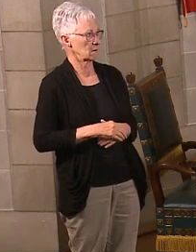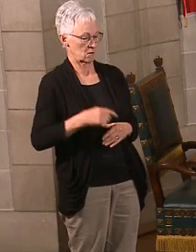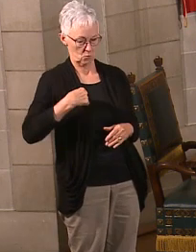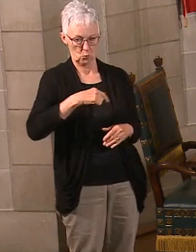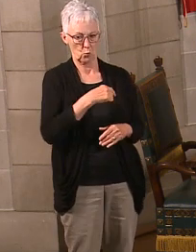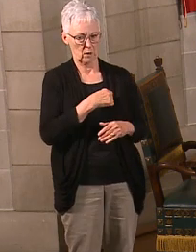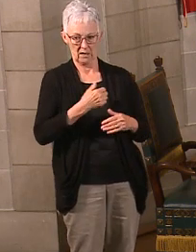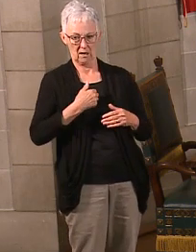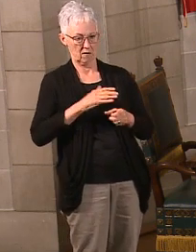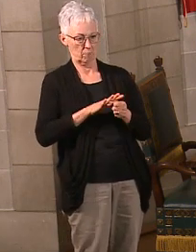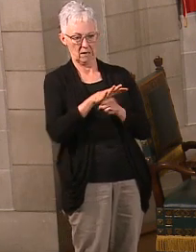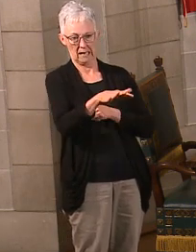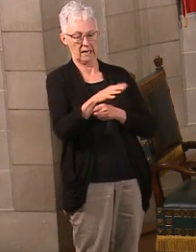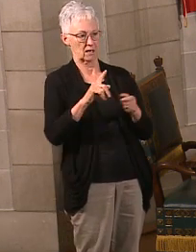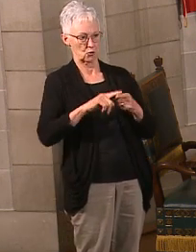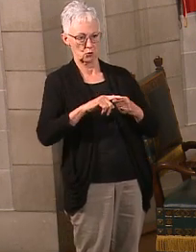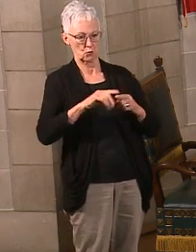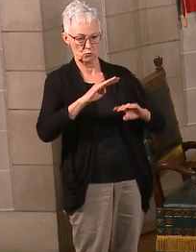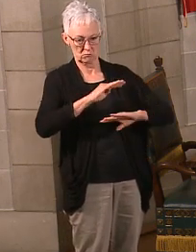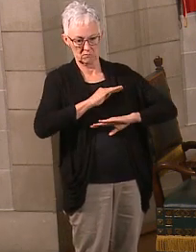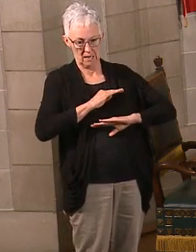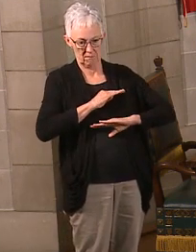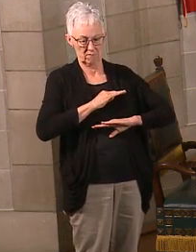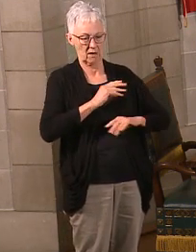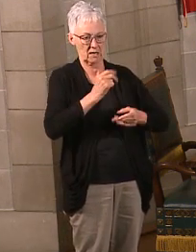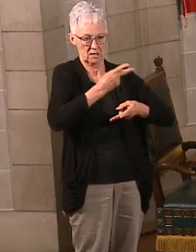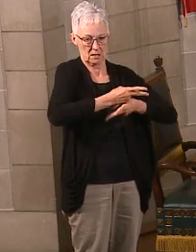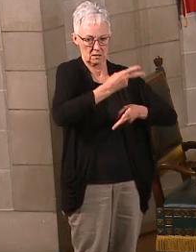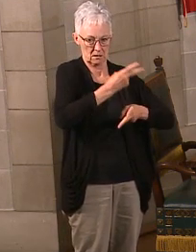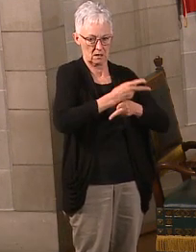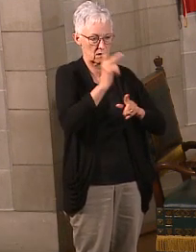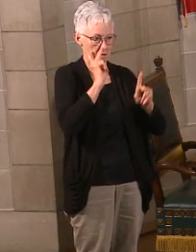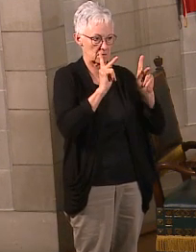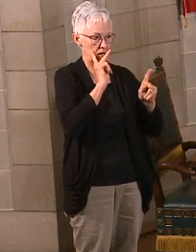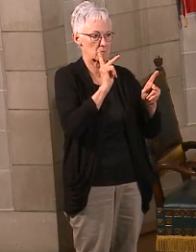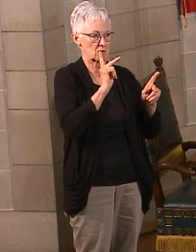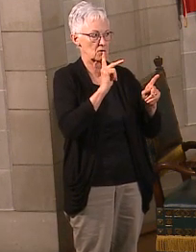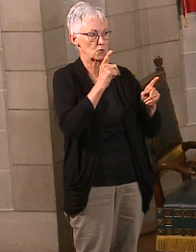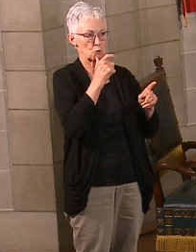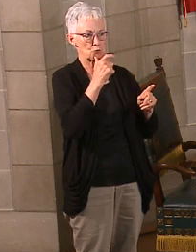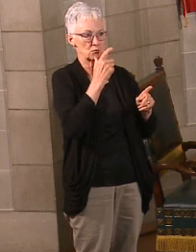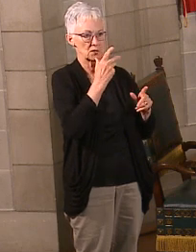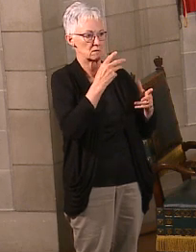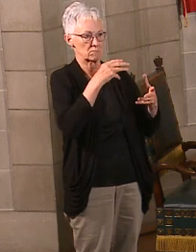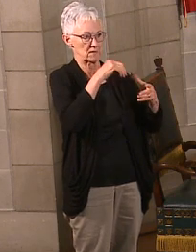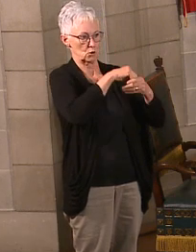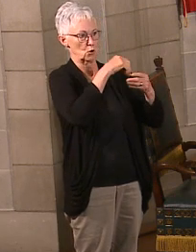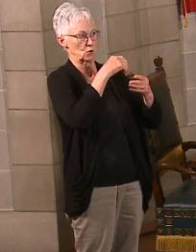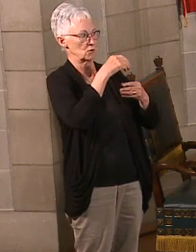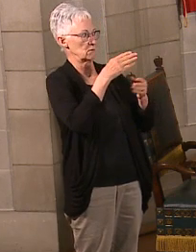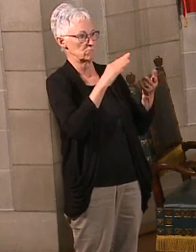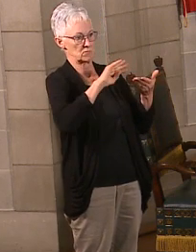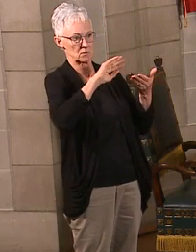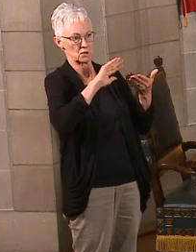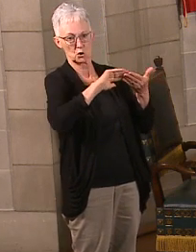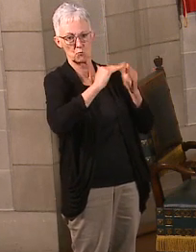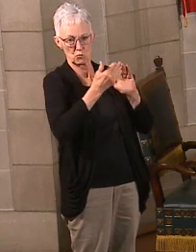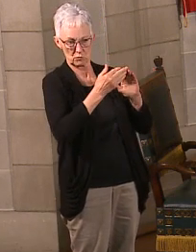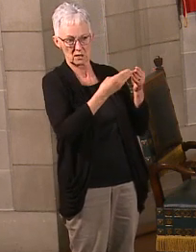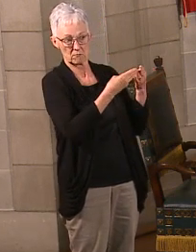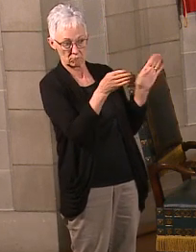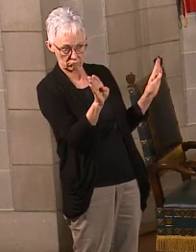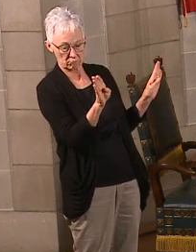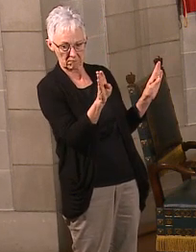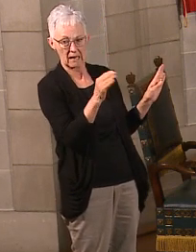needs for all of us, as well as my population, the people I take care of. People often think that we